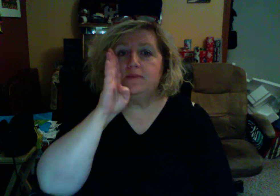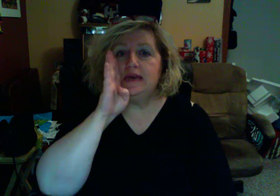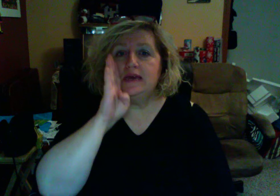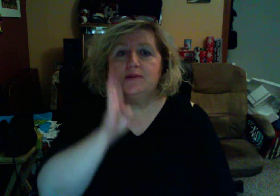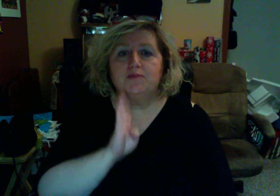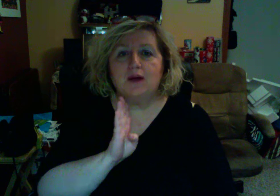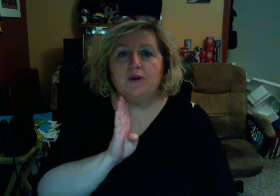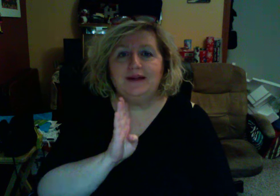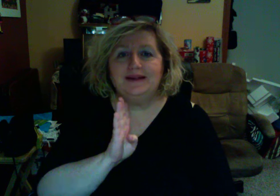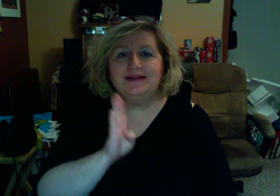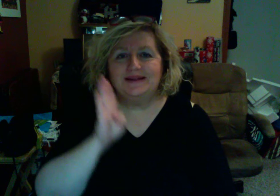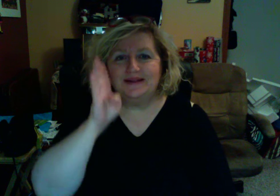B, brown.